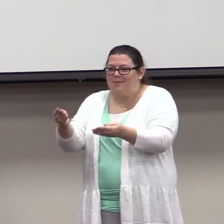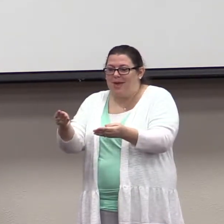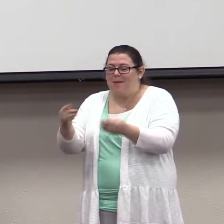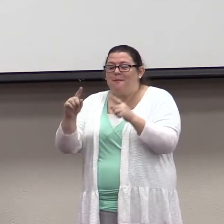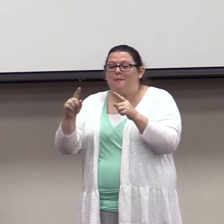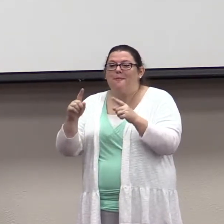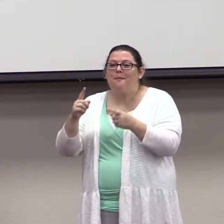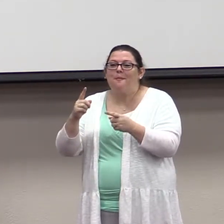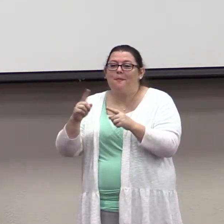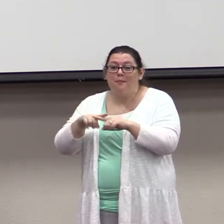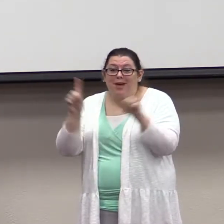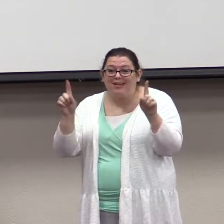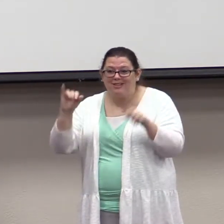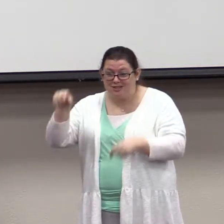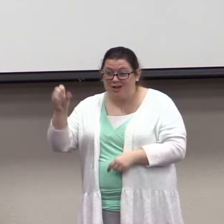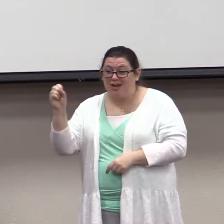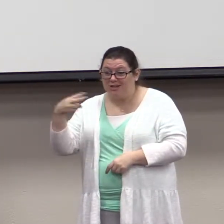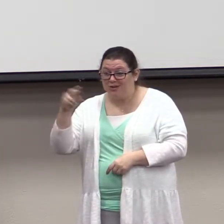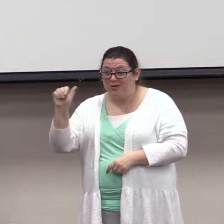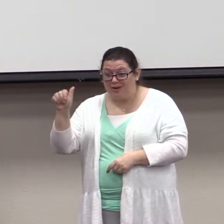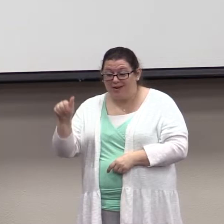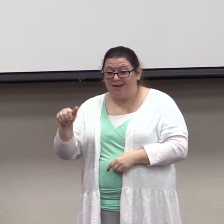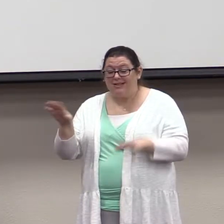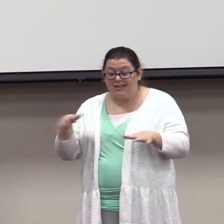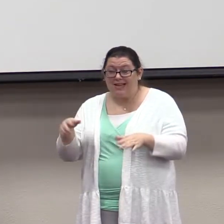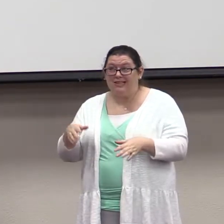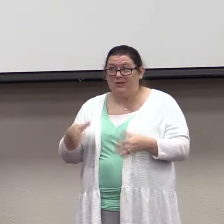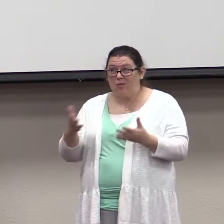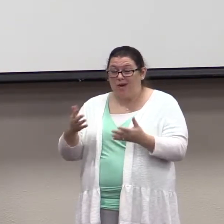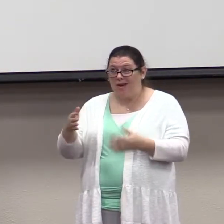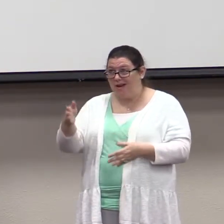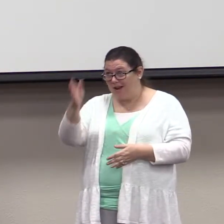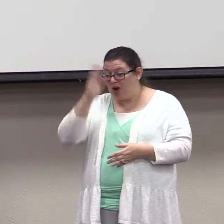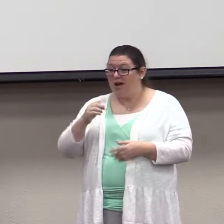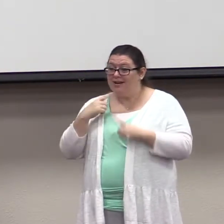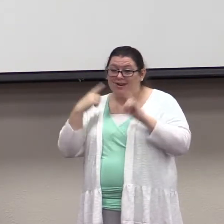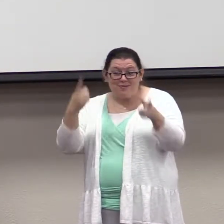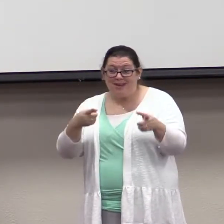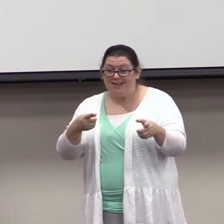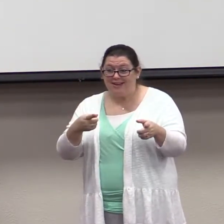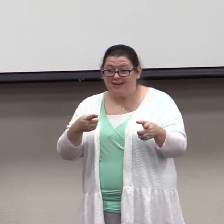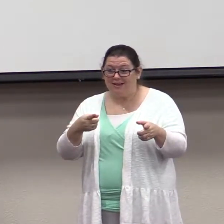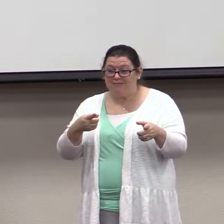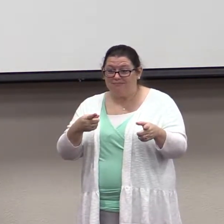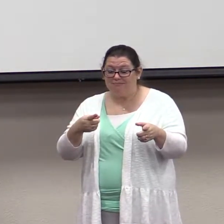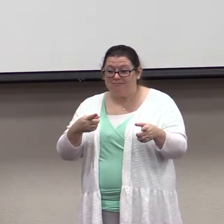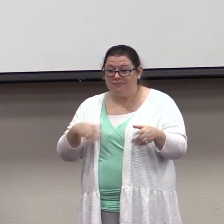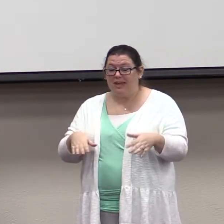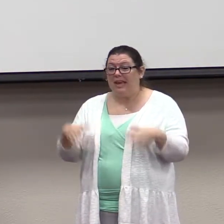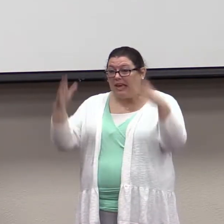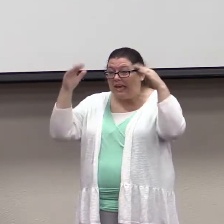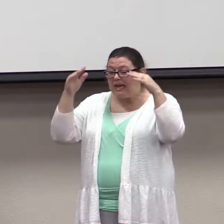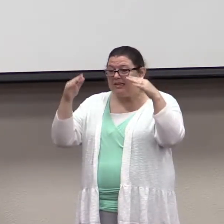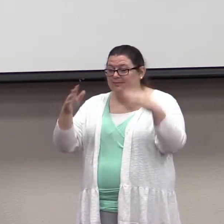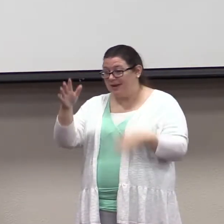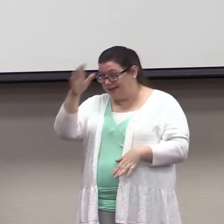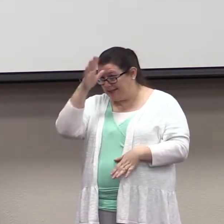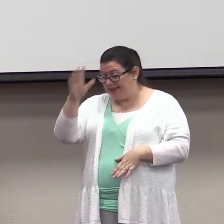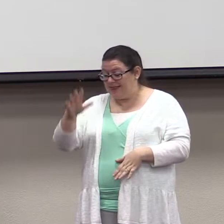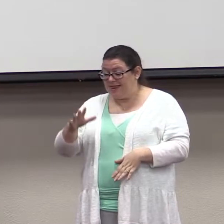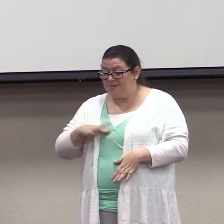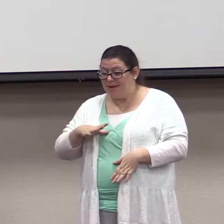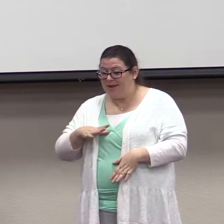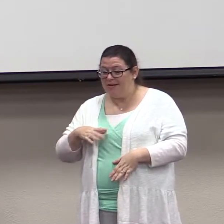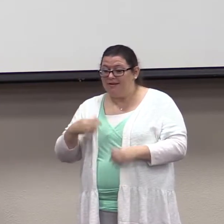that he has been given, especially as he would expect the men he gives, the orders that he gives, to follow